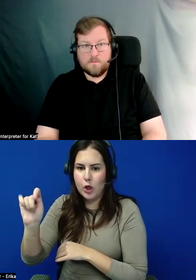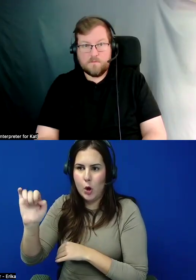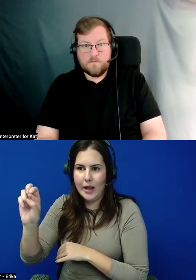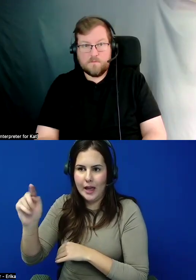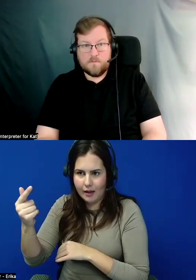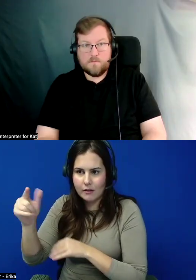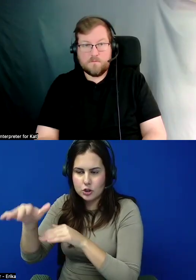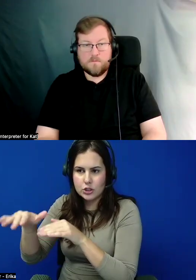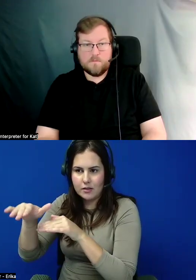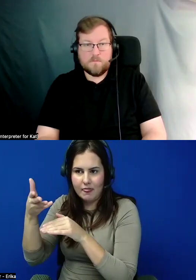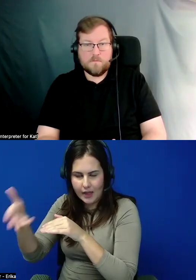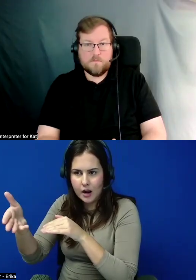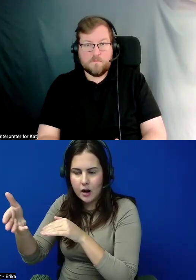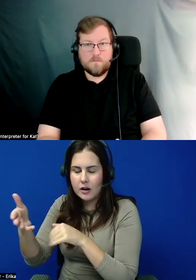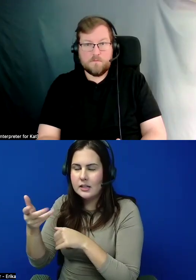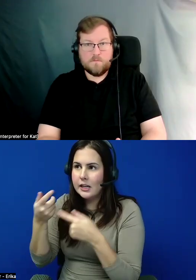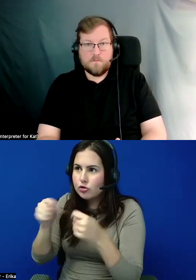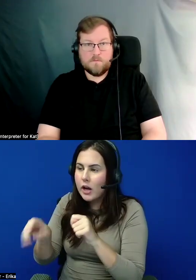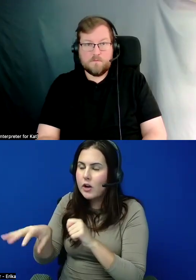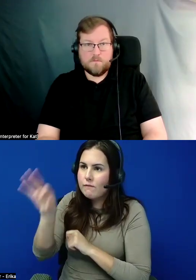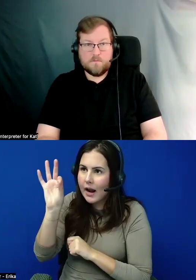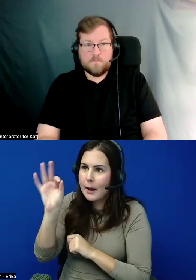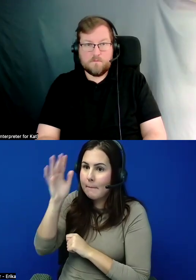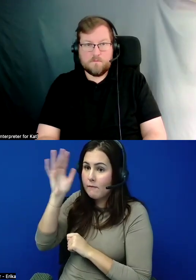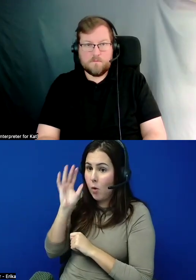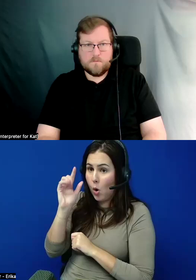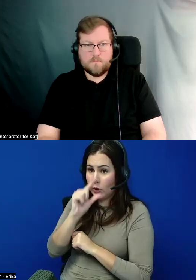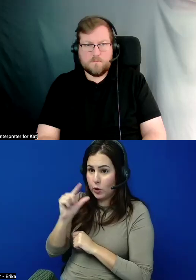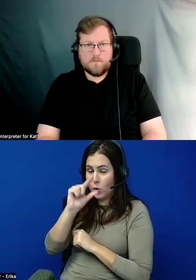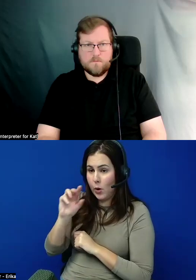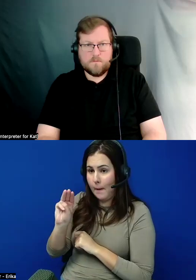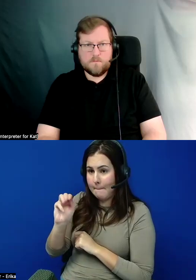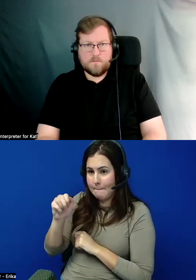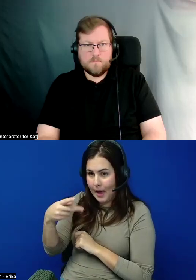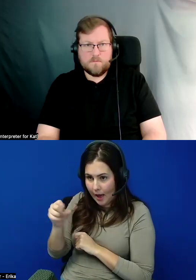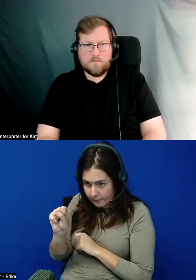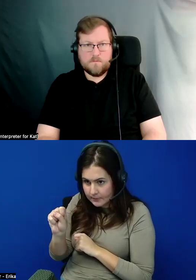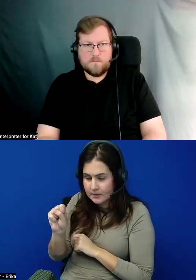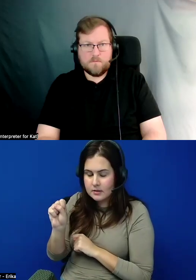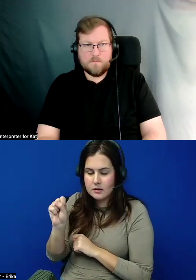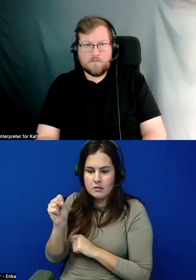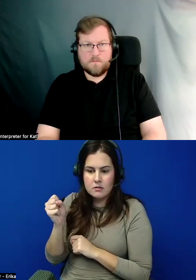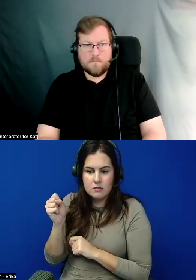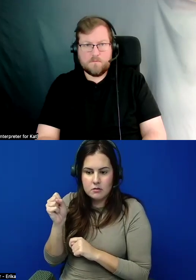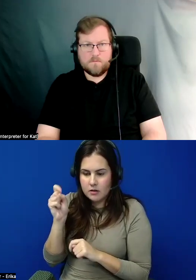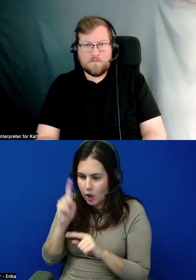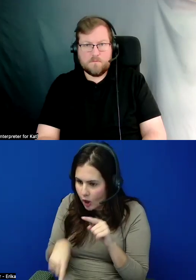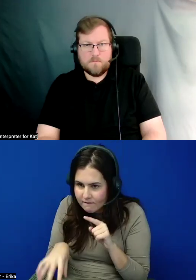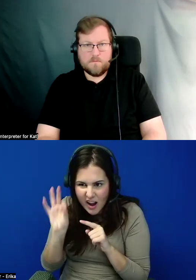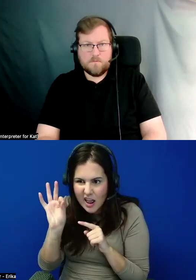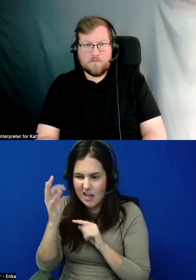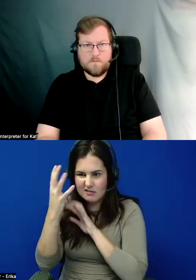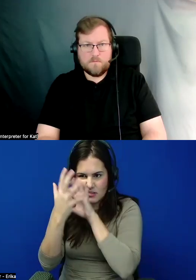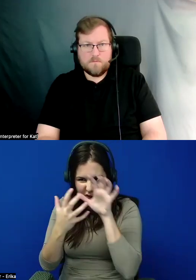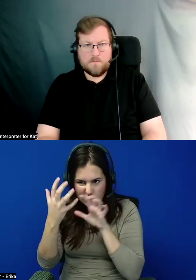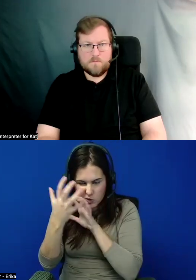Google Maps, it's like the satellite view, and I couldn't find it. Like I had the pin, but it wasn't on the picture. And I was really confused until